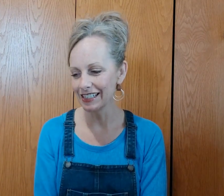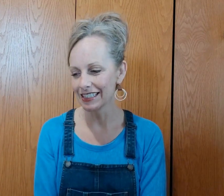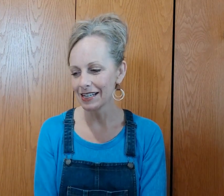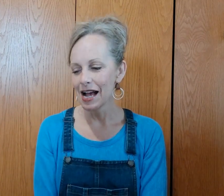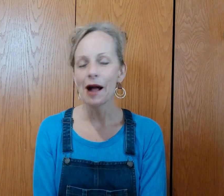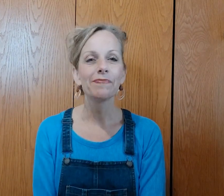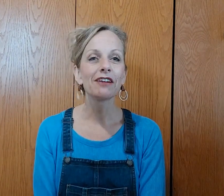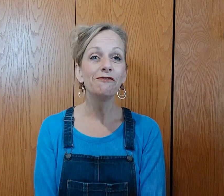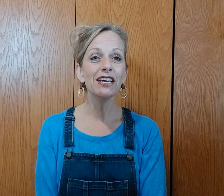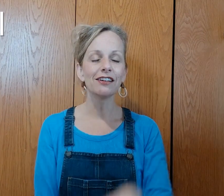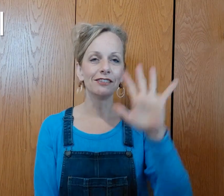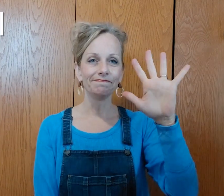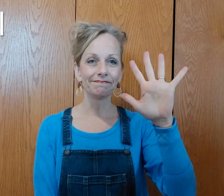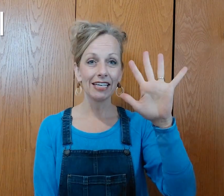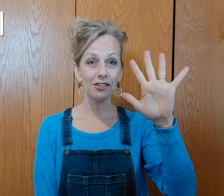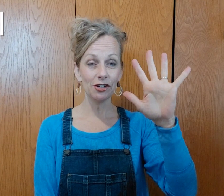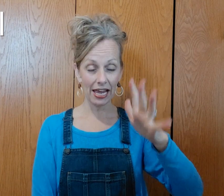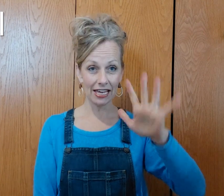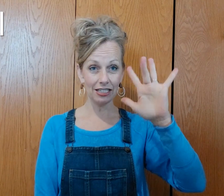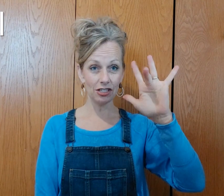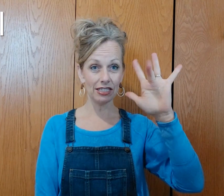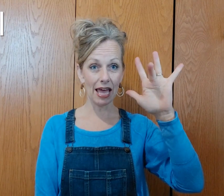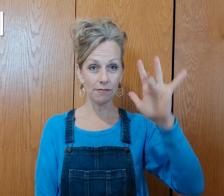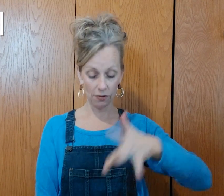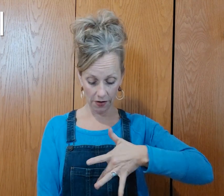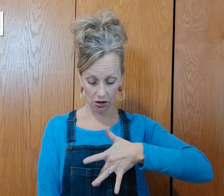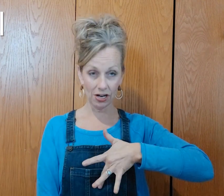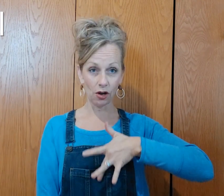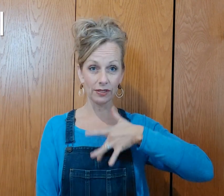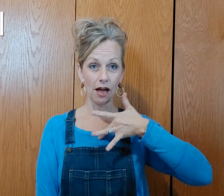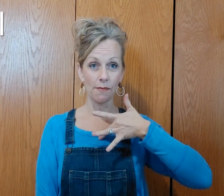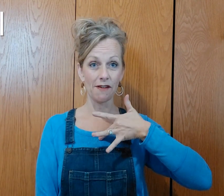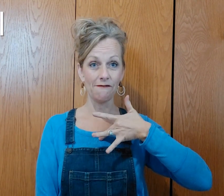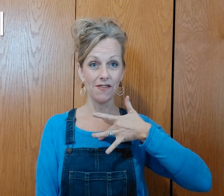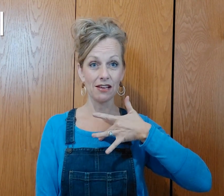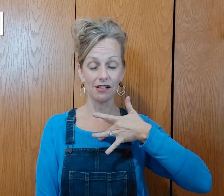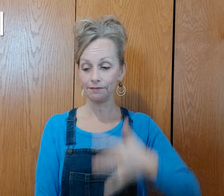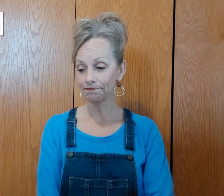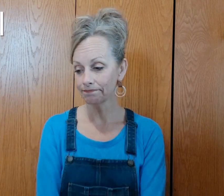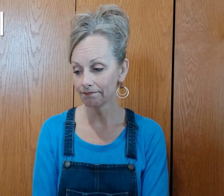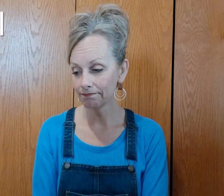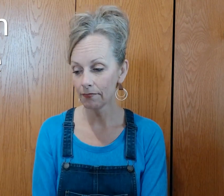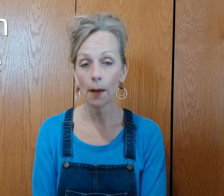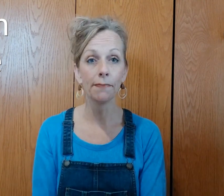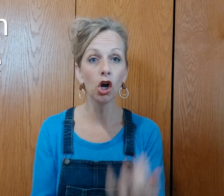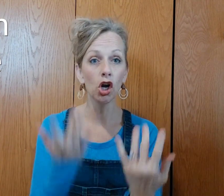signs. Feel. Here's your hand, just that middle finger, and it goes up. Feel.